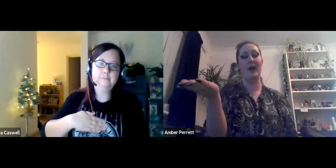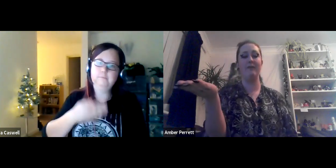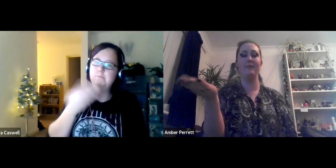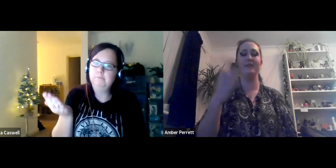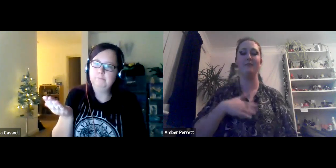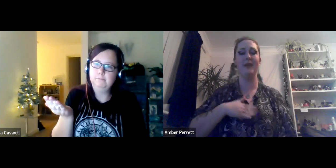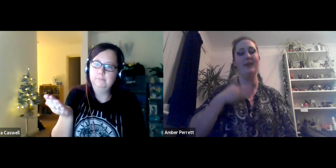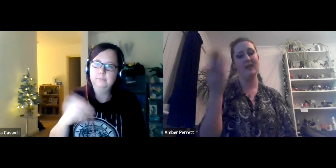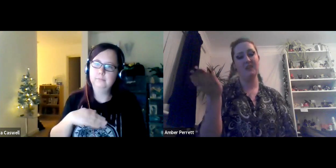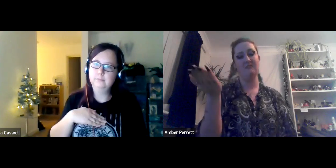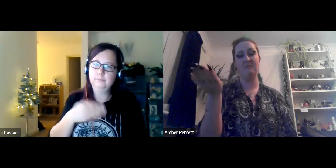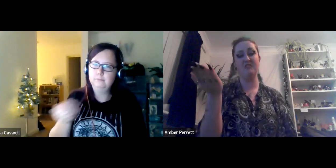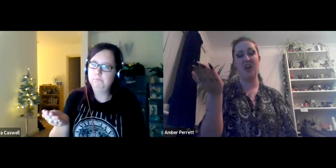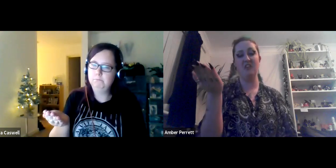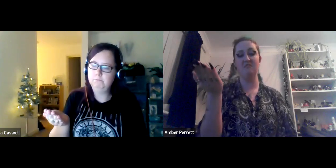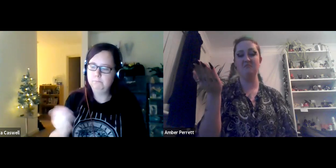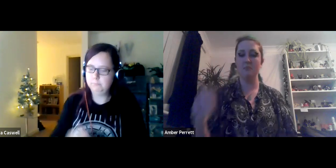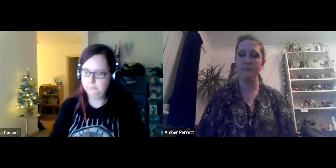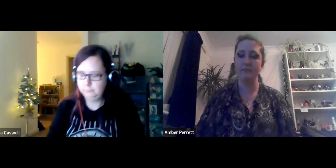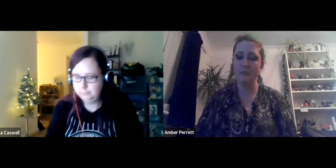it up to somebody. You're upset.